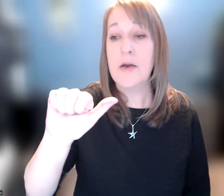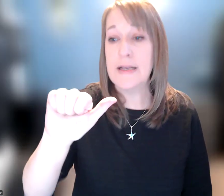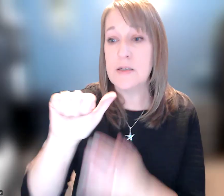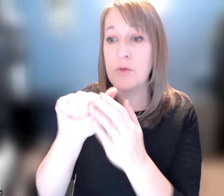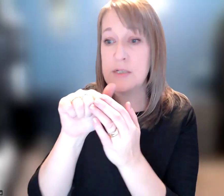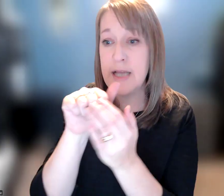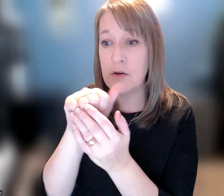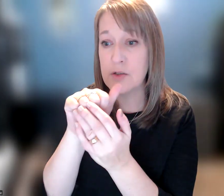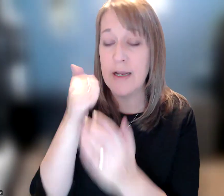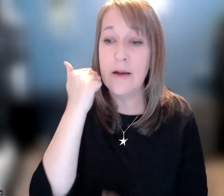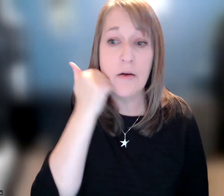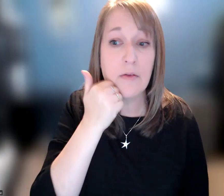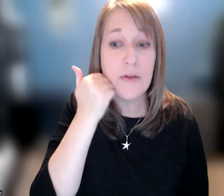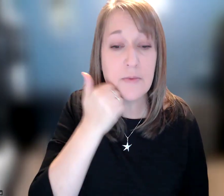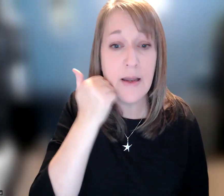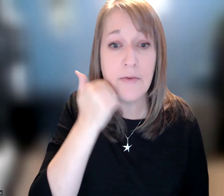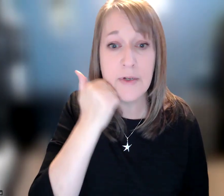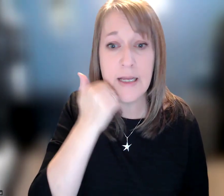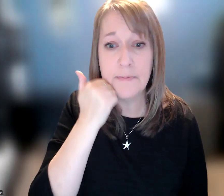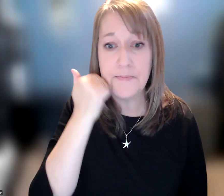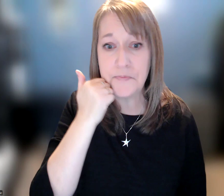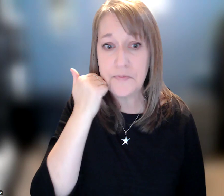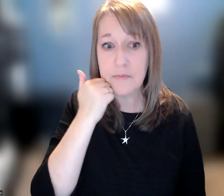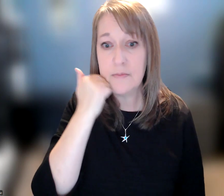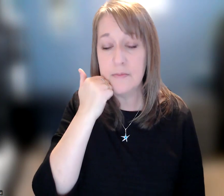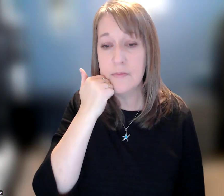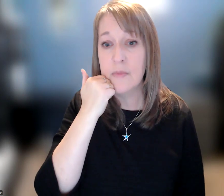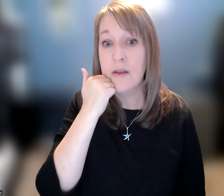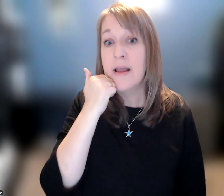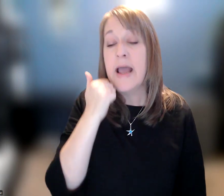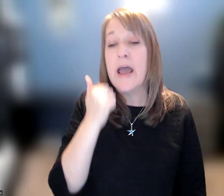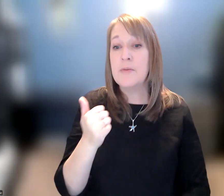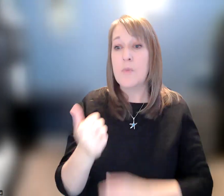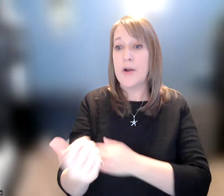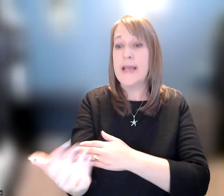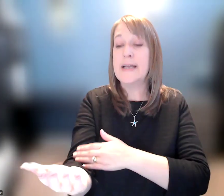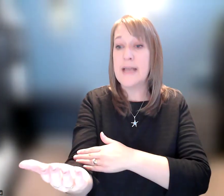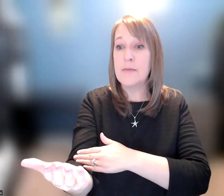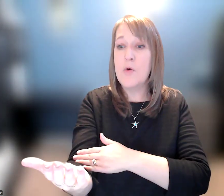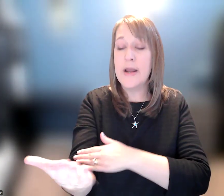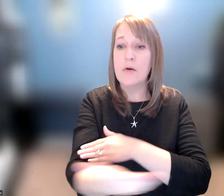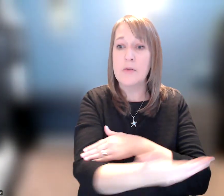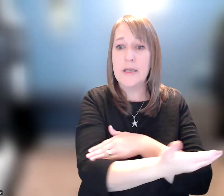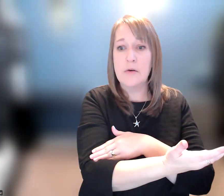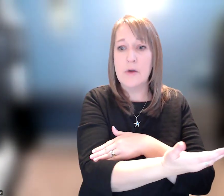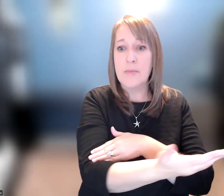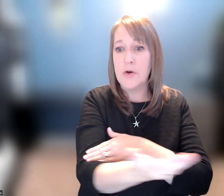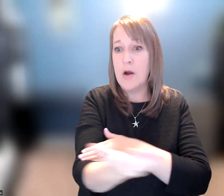Okay, so those knuckles right here, this way, every day. Every morning is like morning, only you come